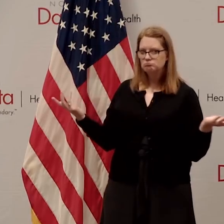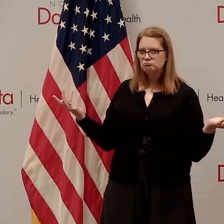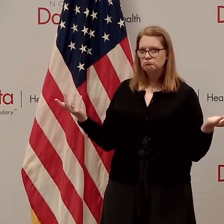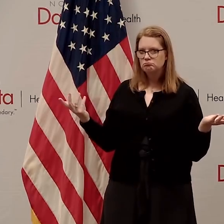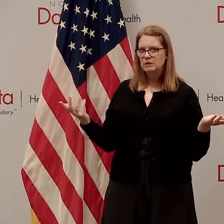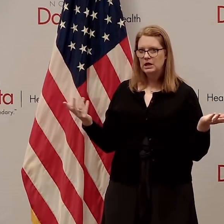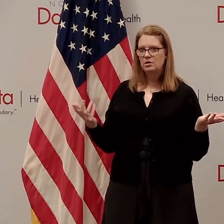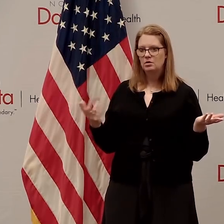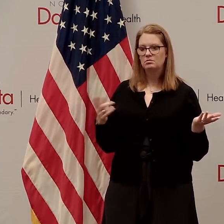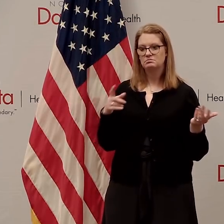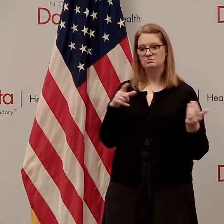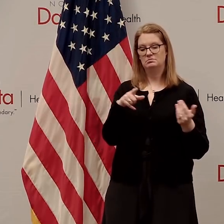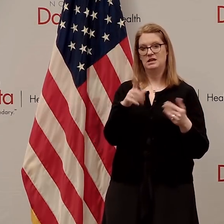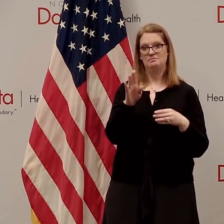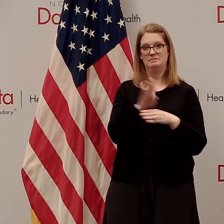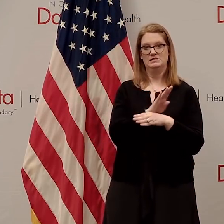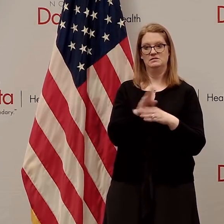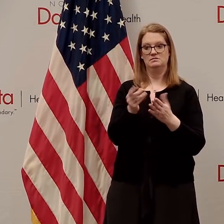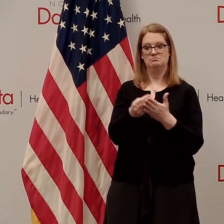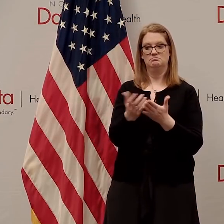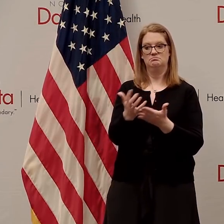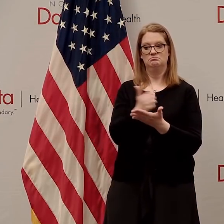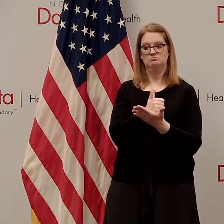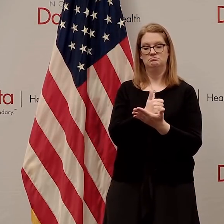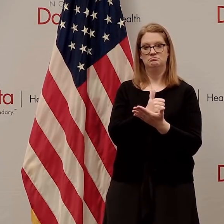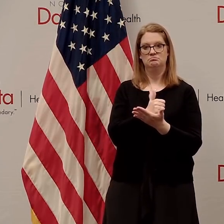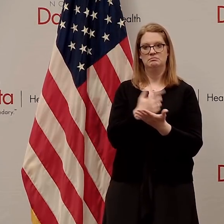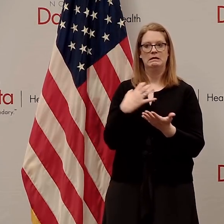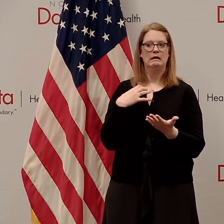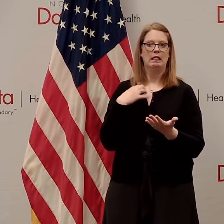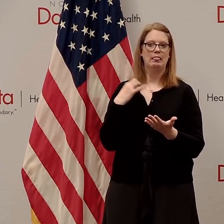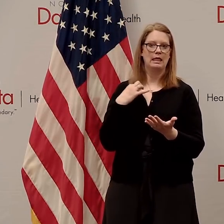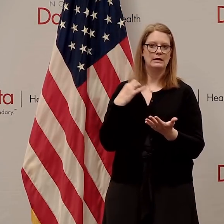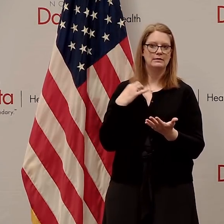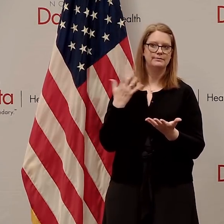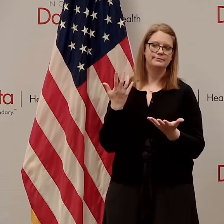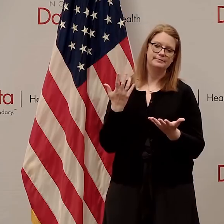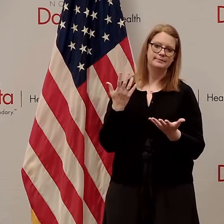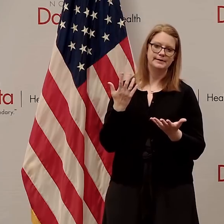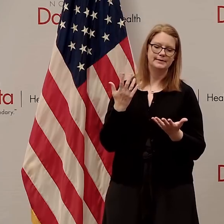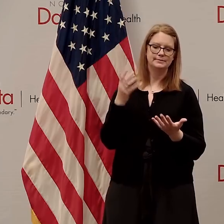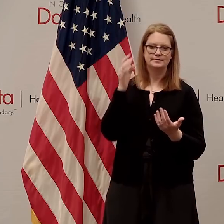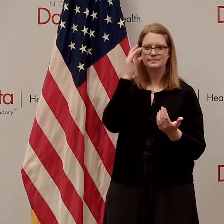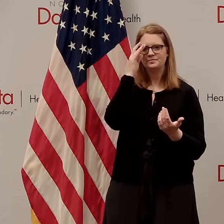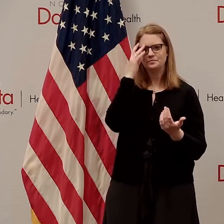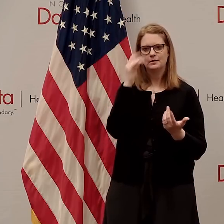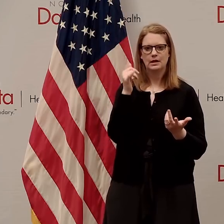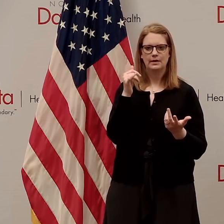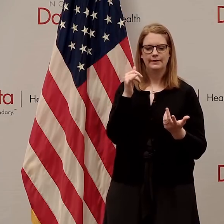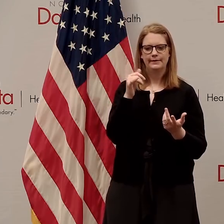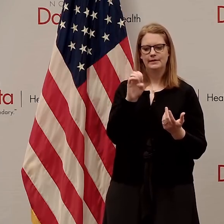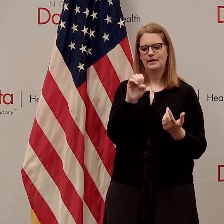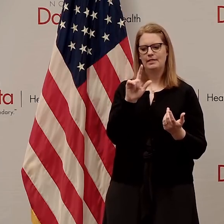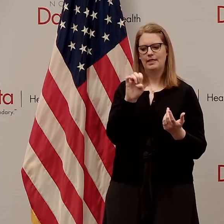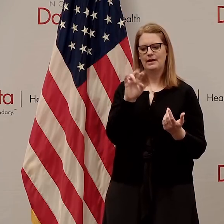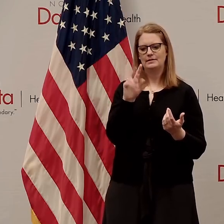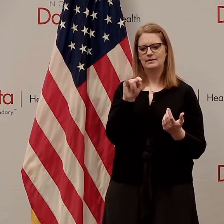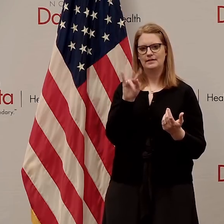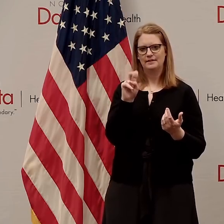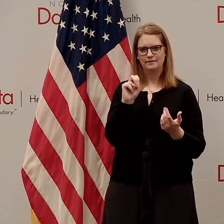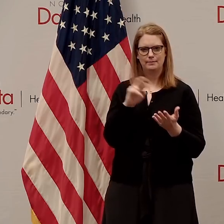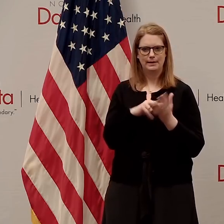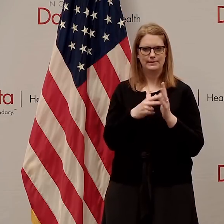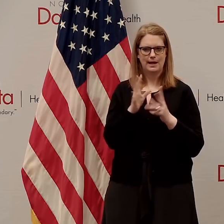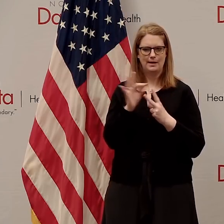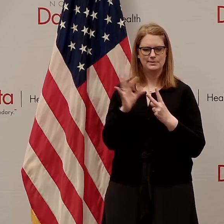revenue is derived from providing health care, I mean, elective maybe gets the wrong, is in a word that sounds like it's completely